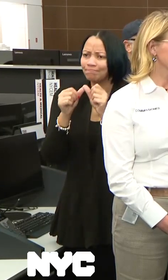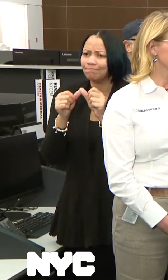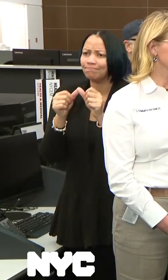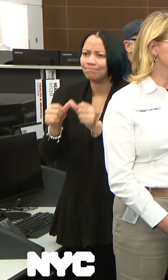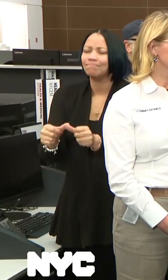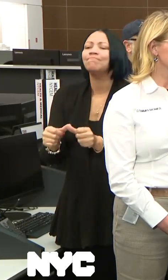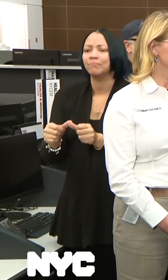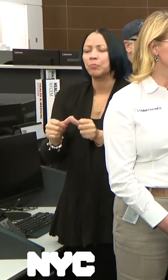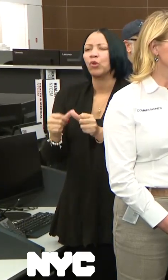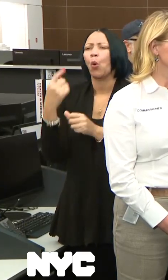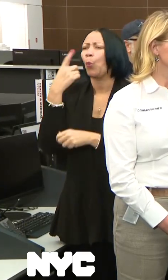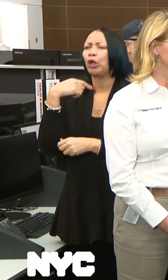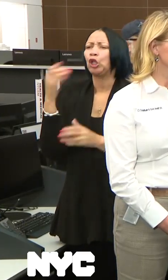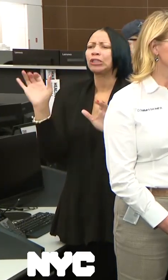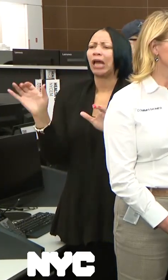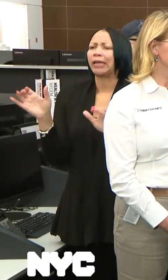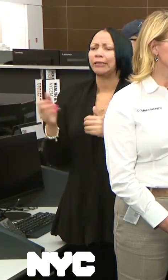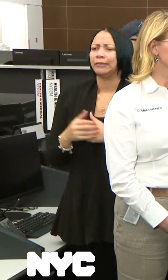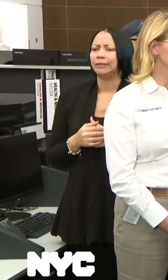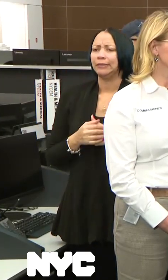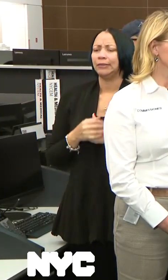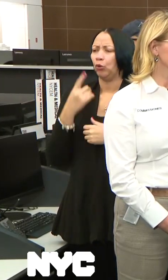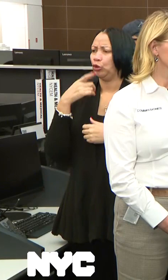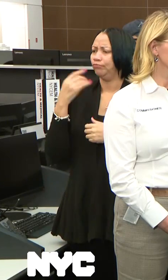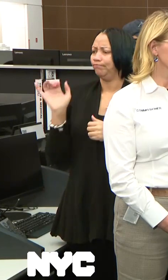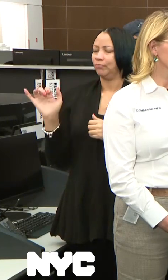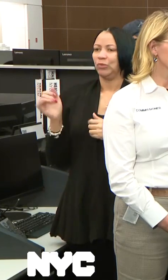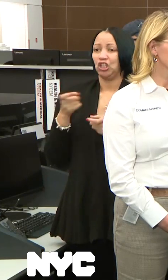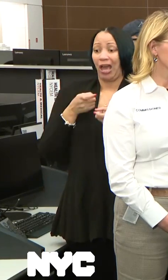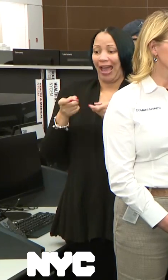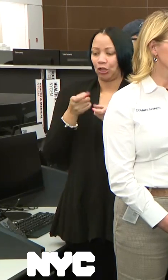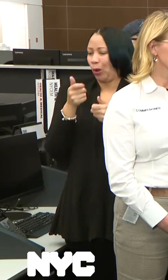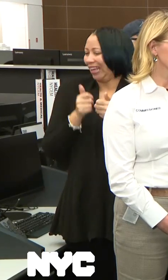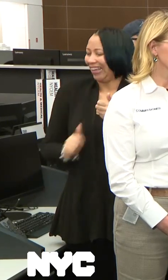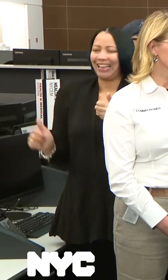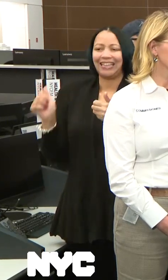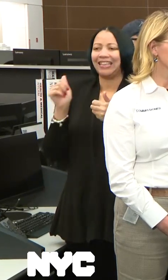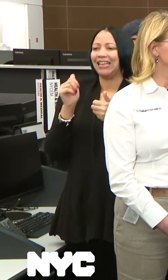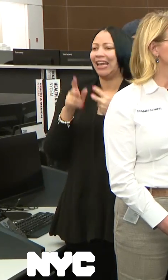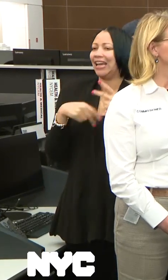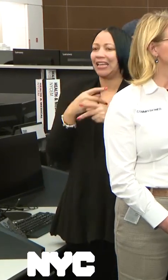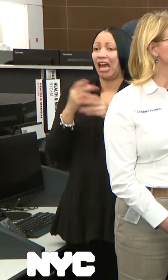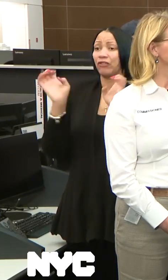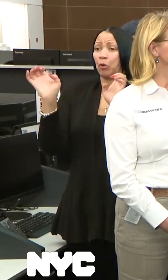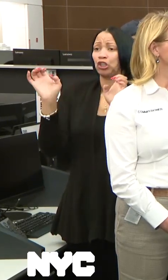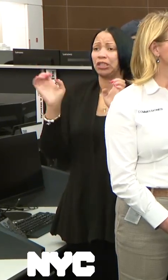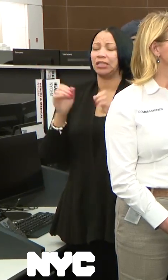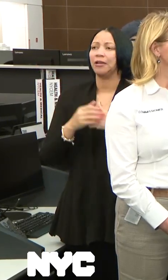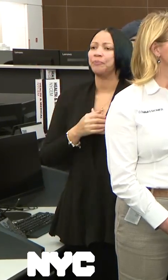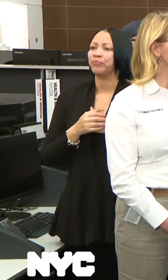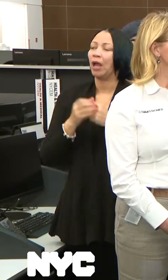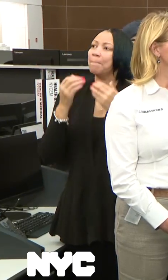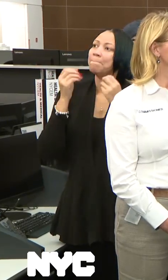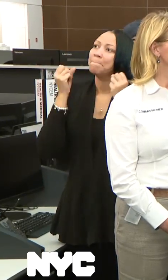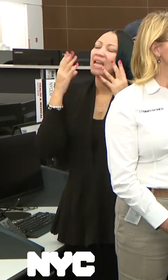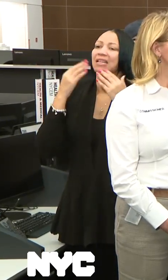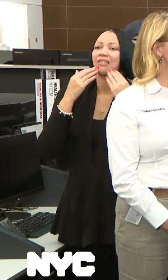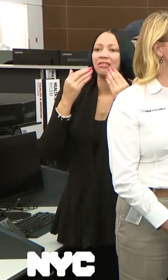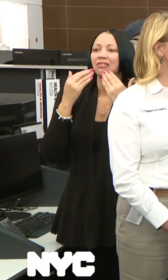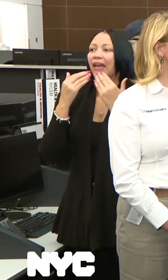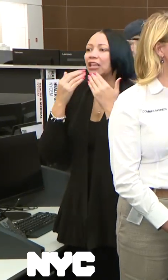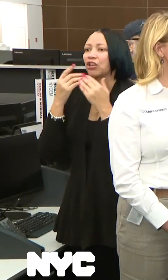like to handle every kind of emergency. I can't tell you how many compliments I got from the